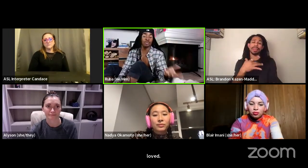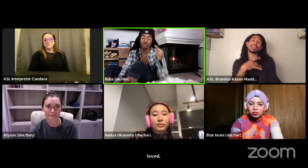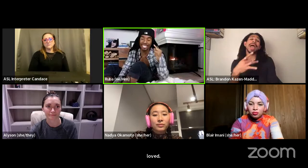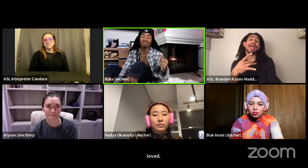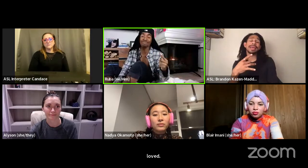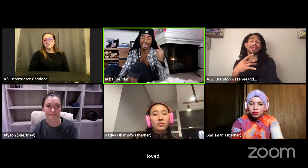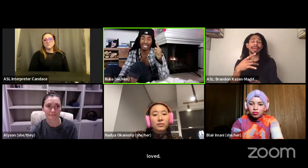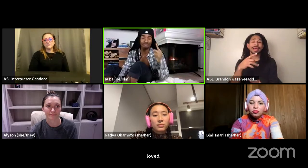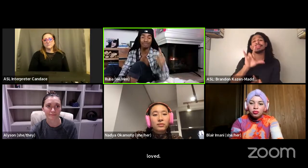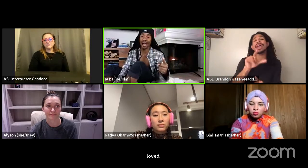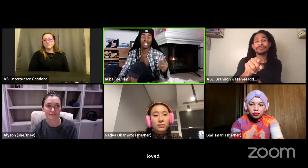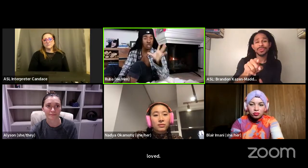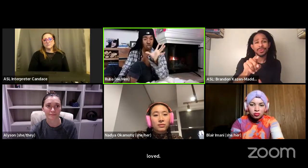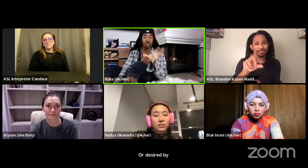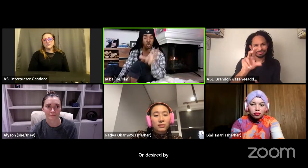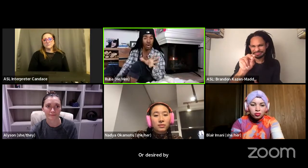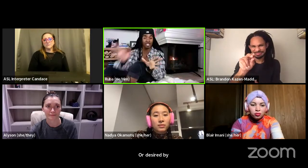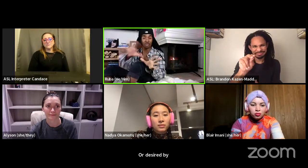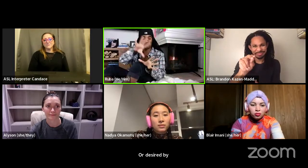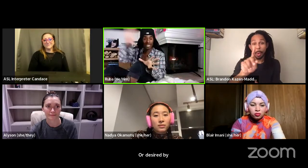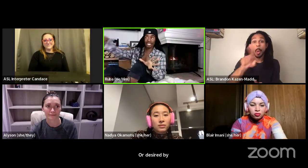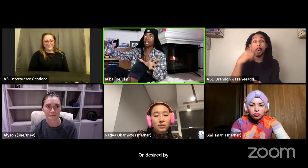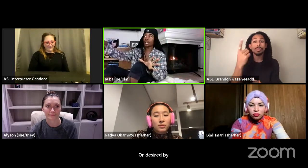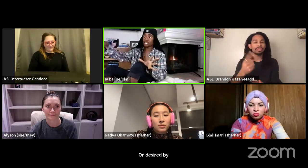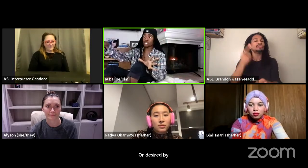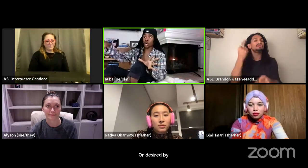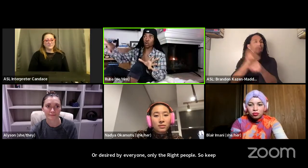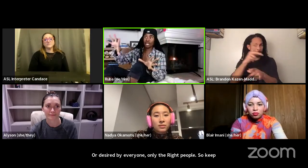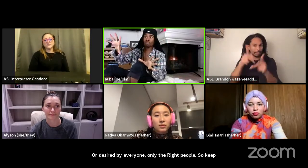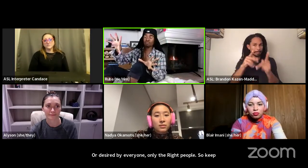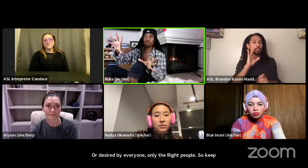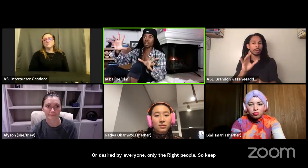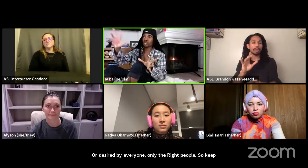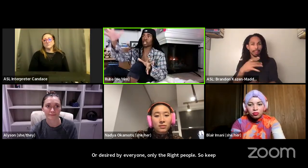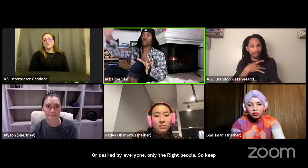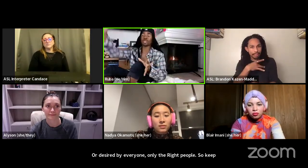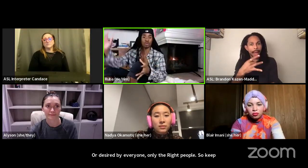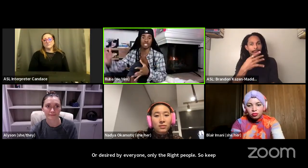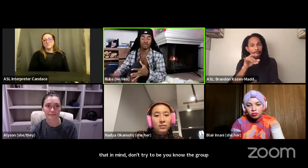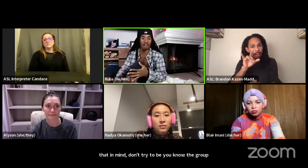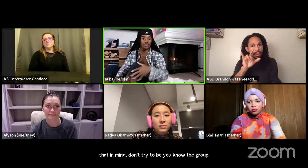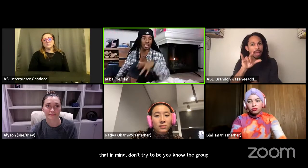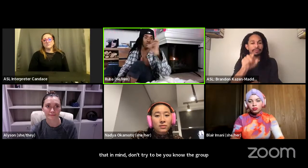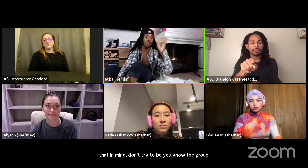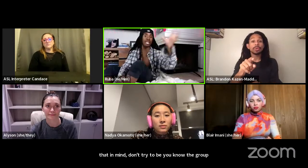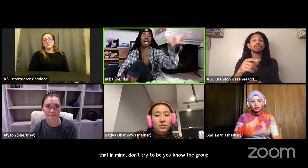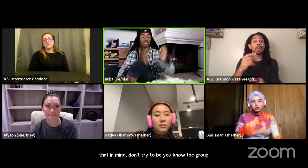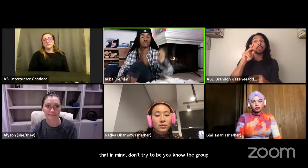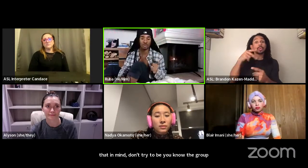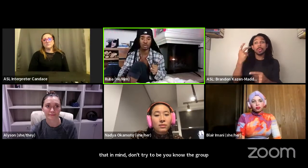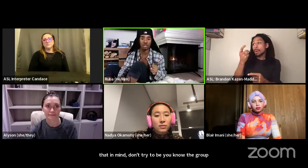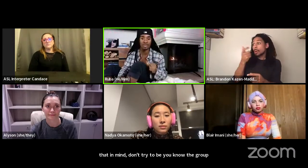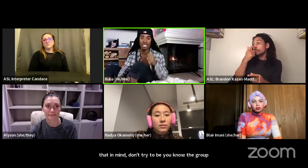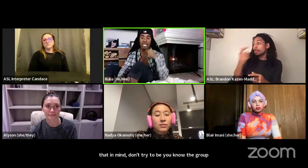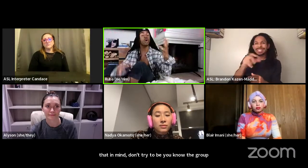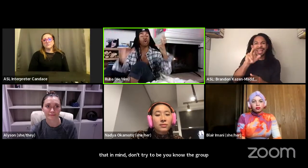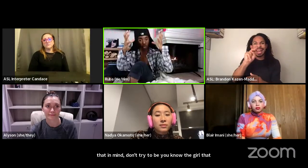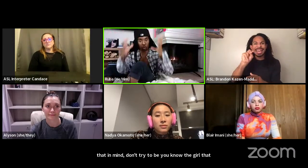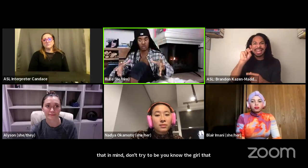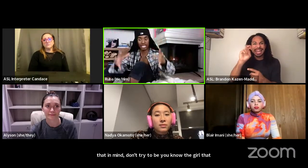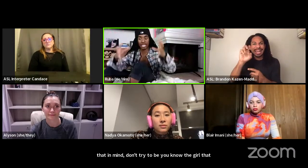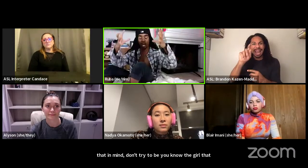right people. So keep that in mind. Don't try to be, you know, the girl that you see on Netflix or the guy that you see on social